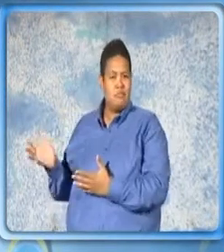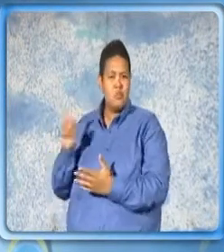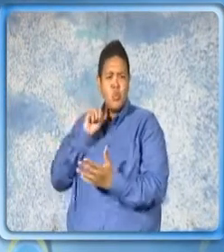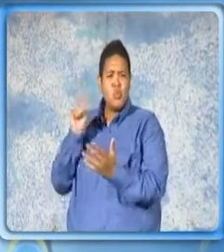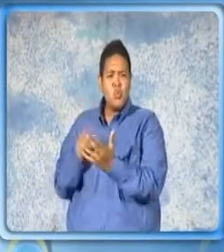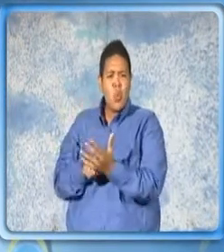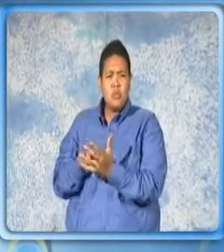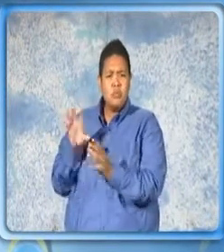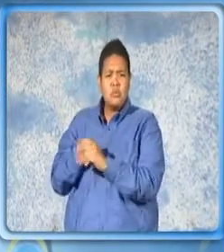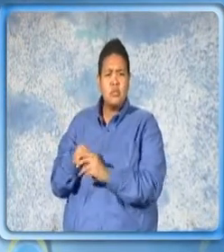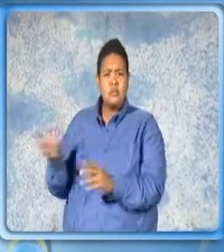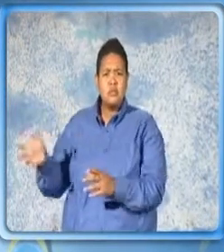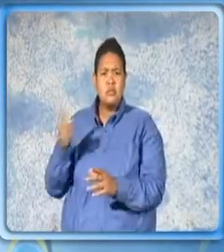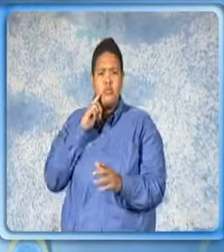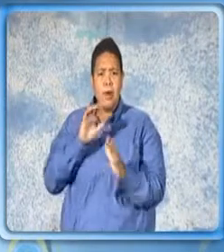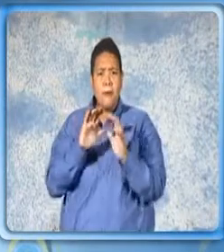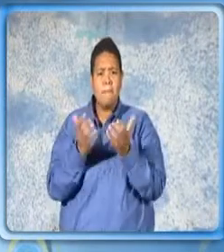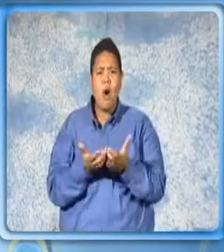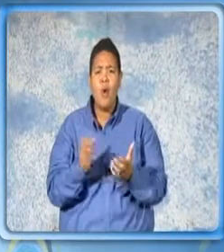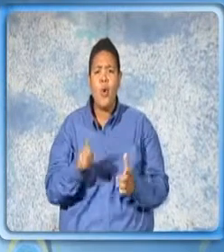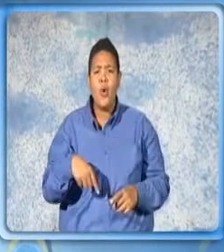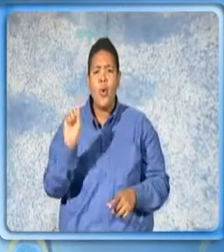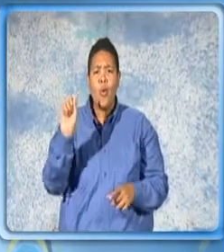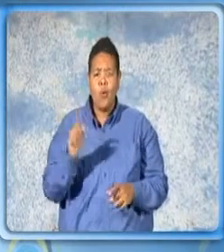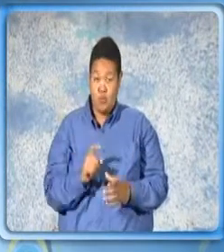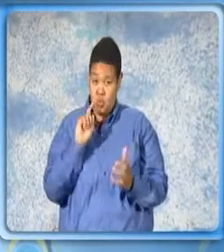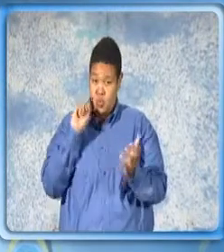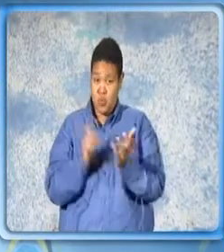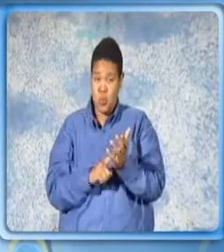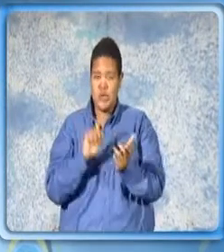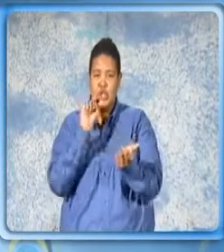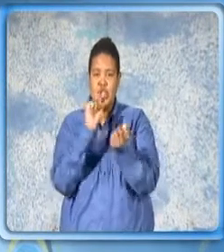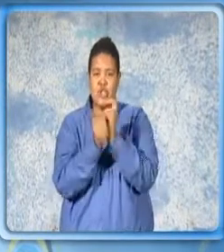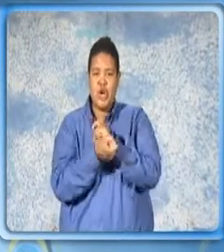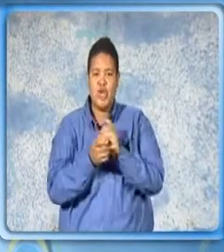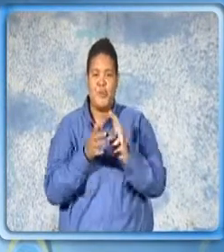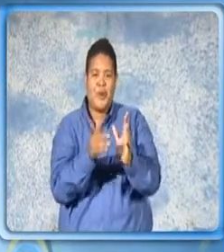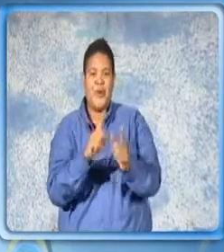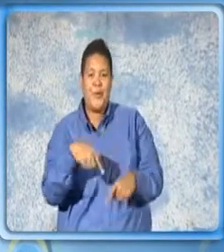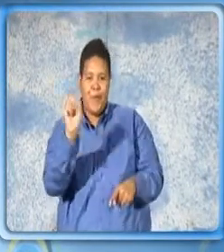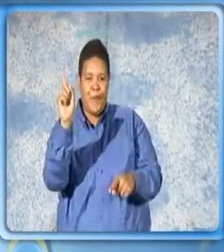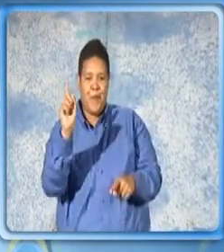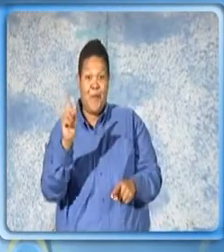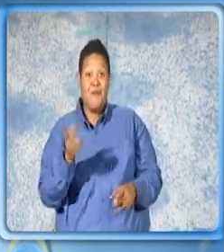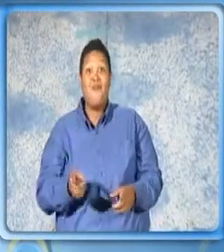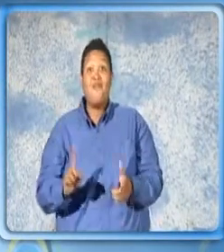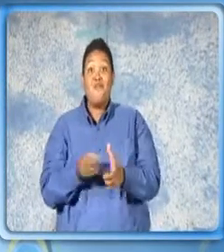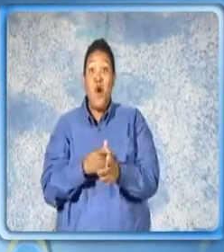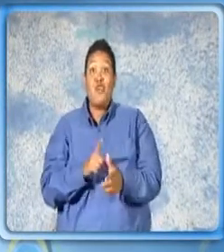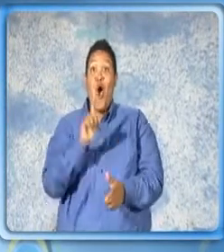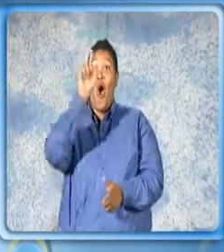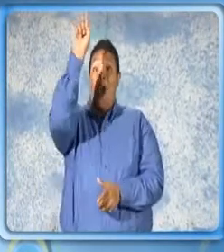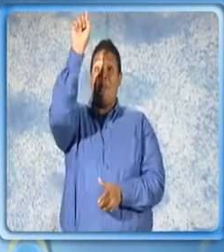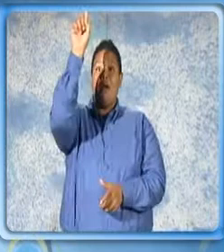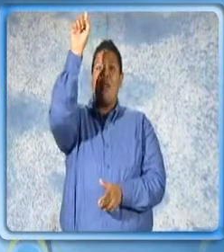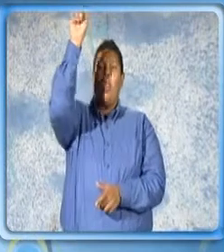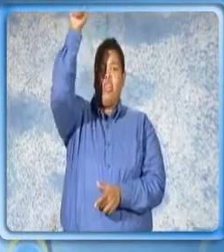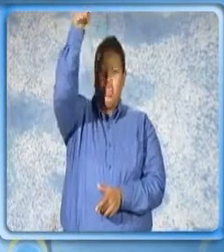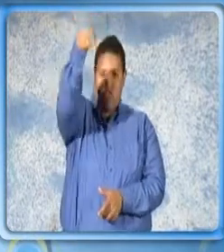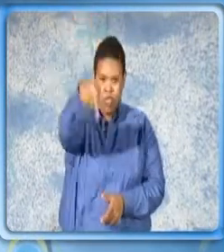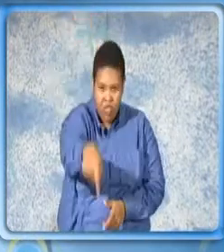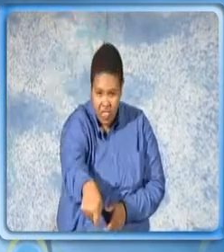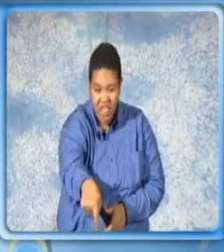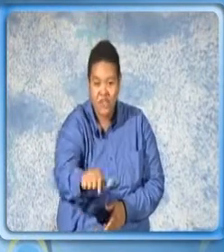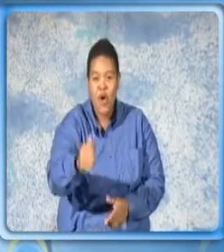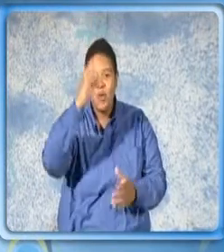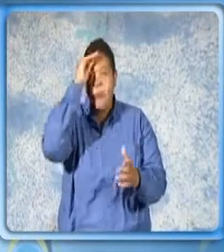about the path of the ball? It changes direction. It was going up and then it went down so that the other